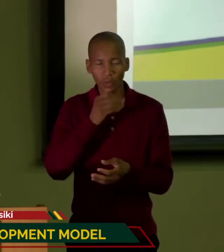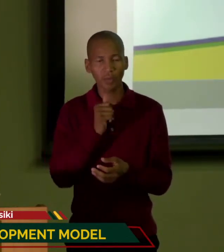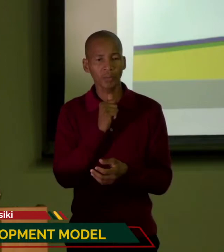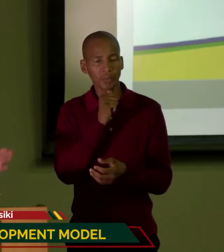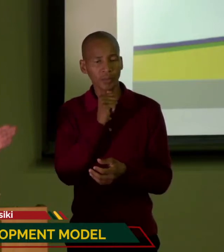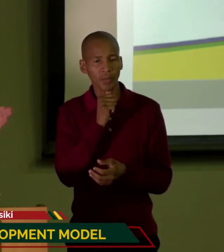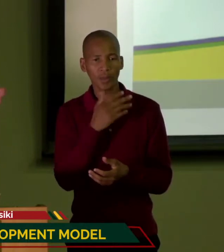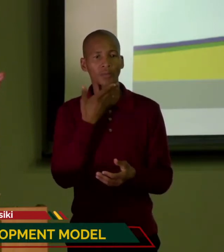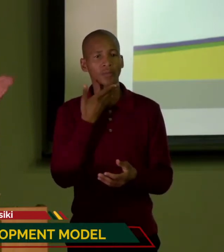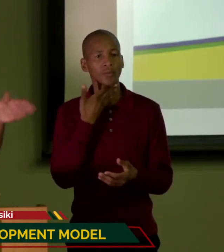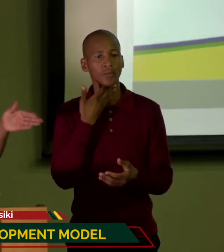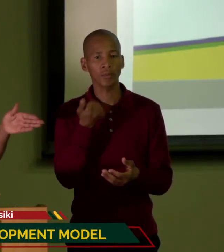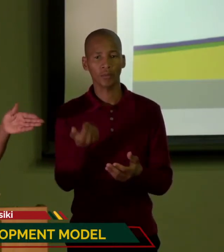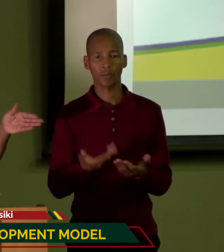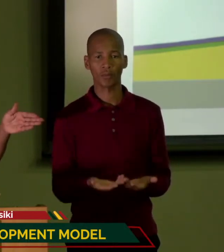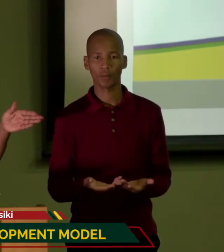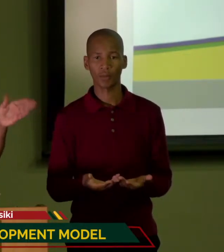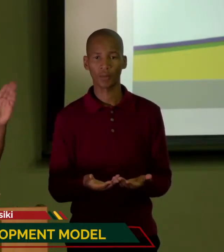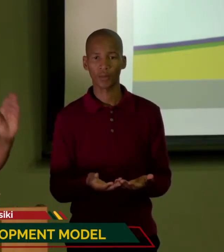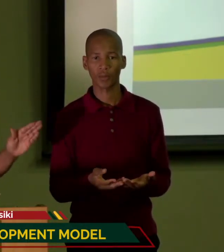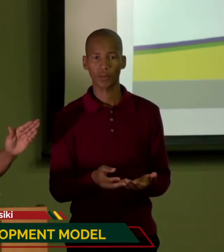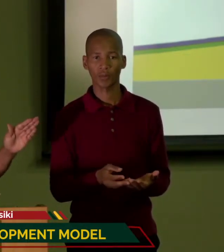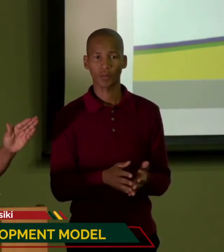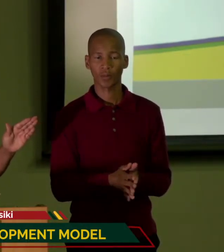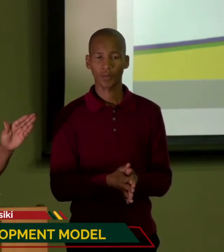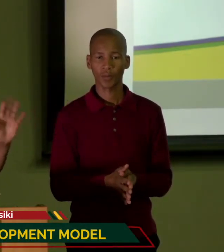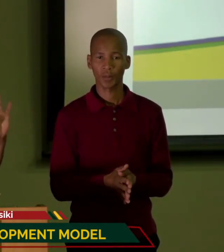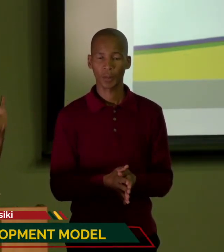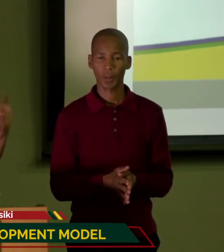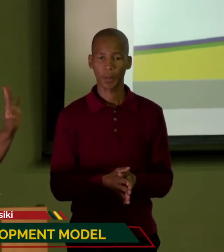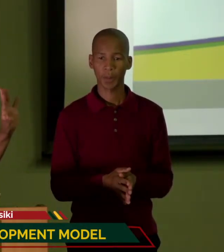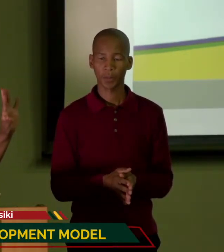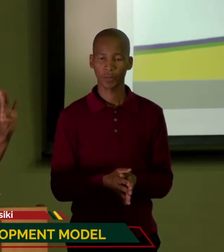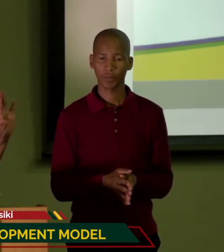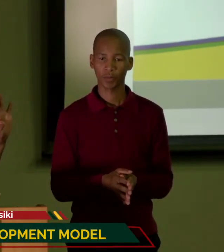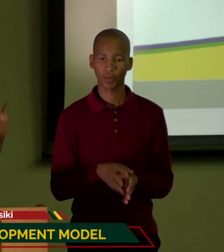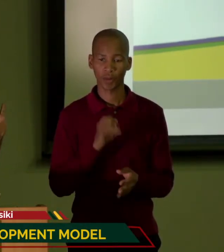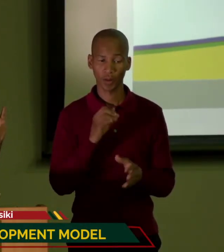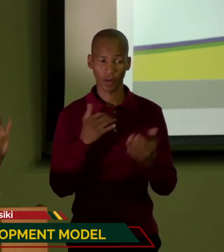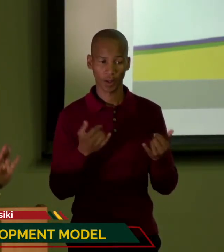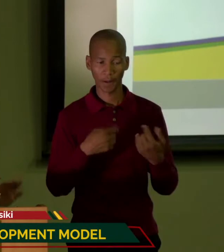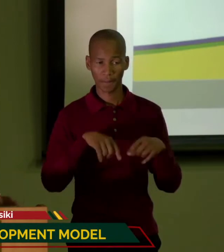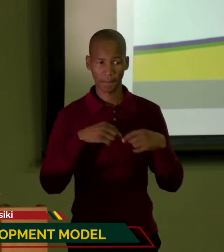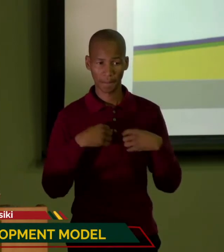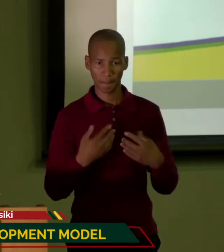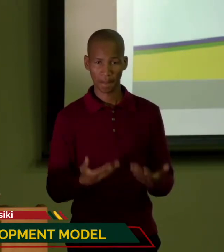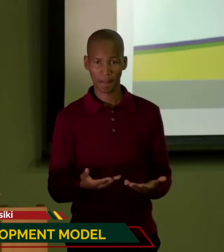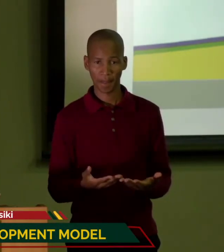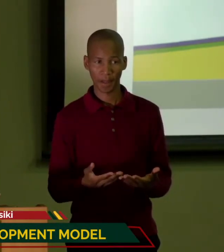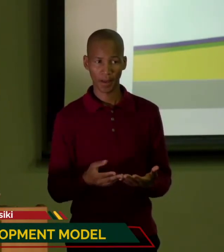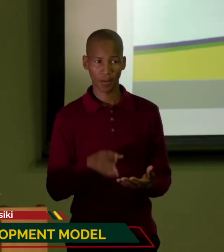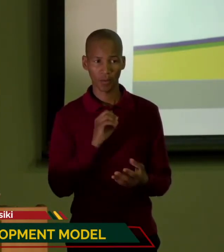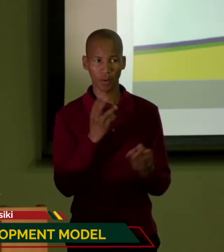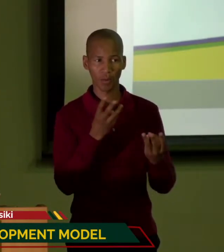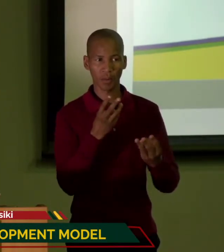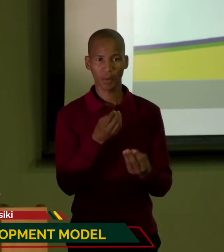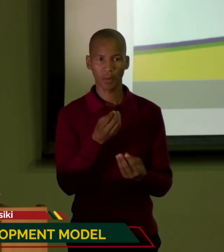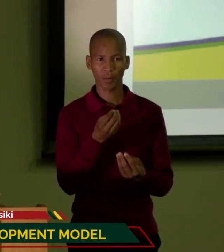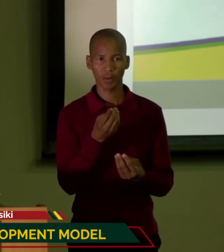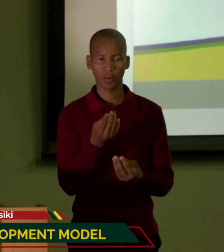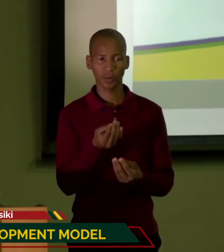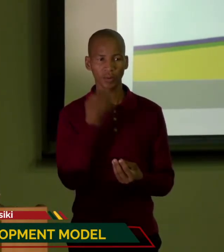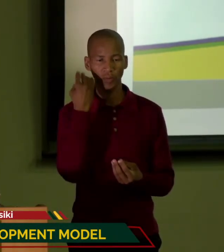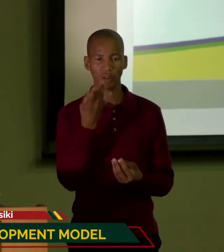saying that you have falls, Payan. Unentweninzi. Sizobeka inyamengomo